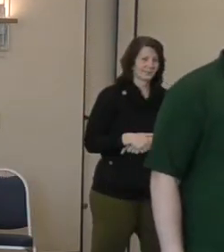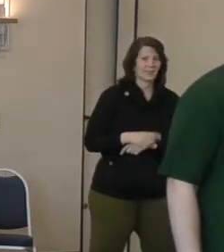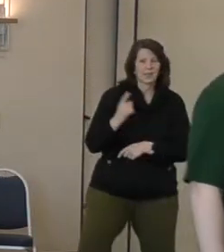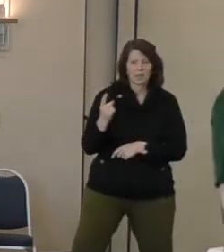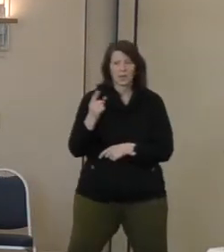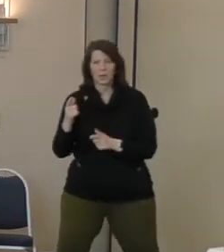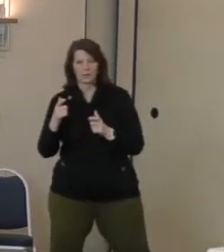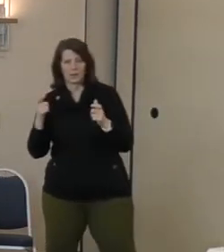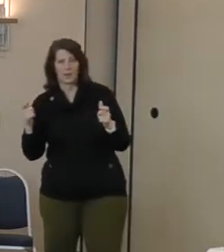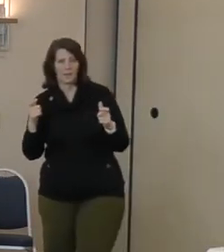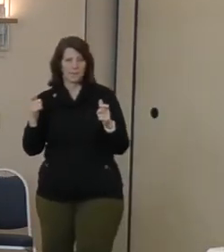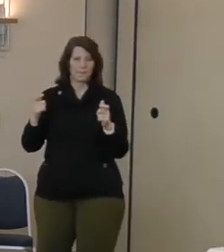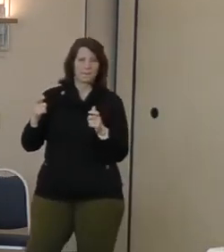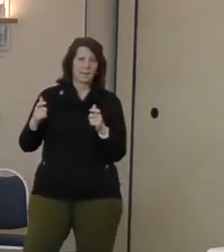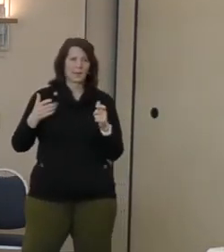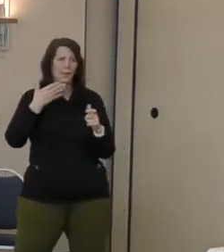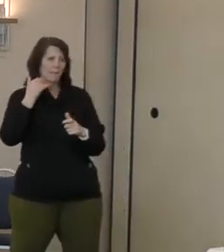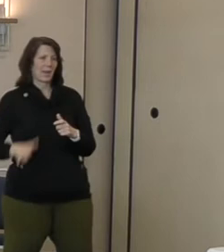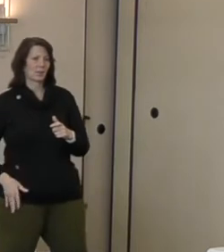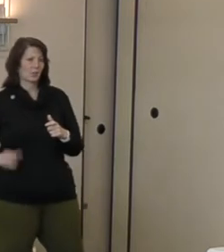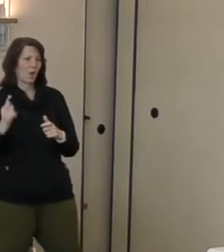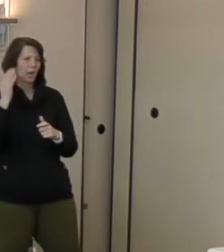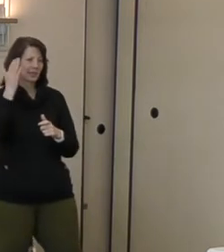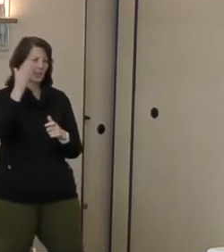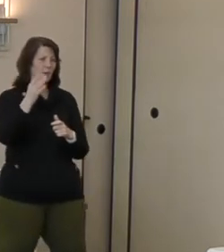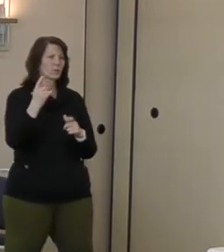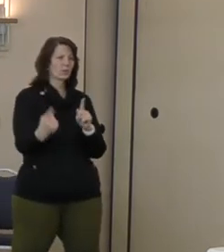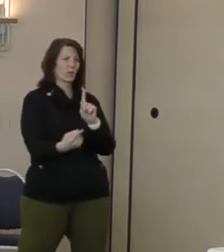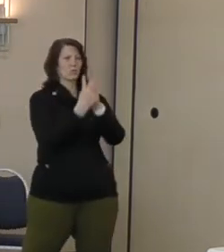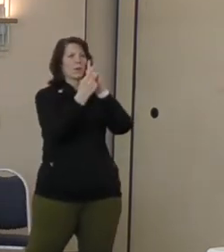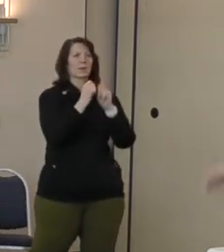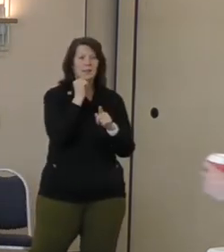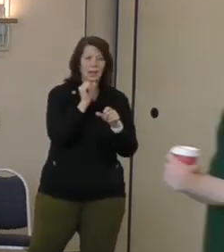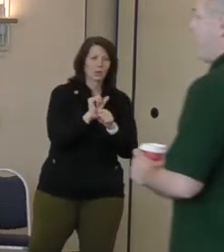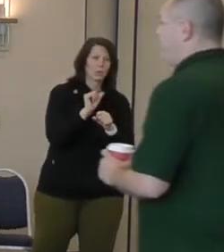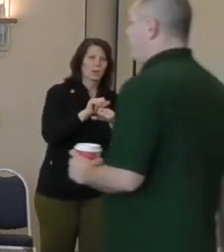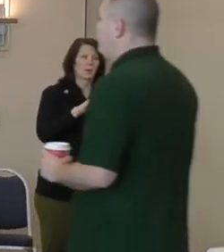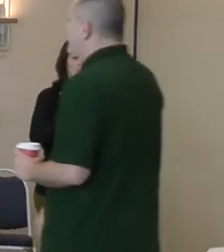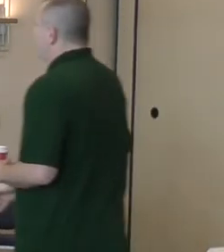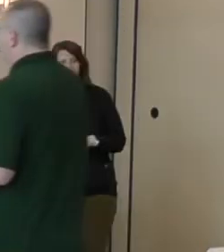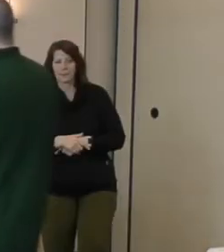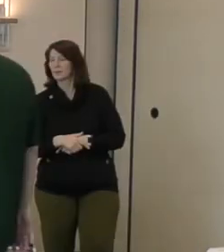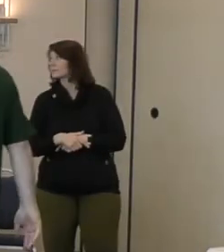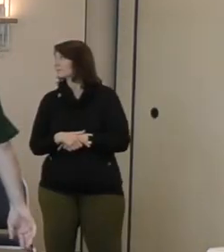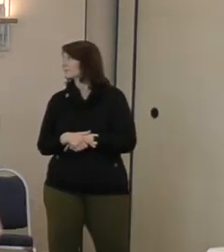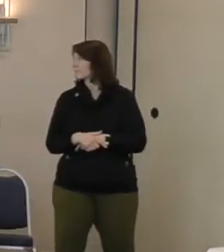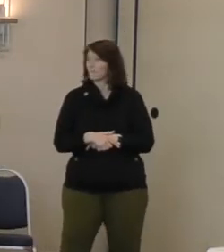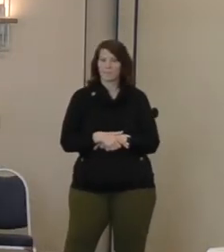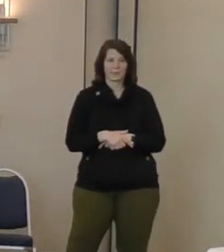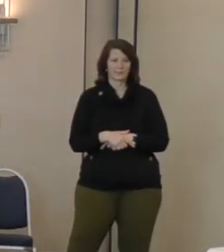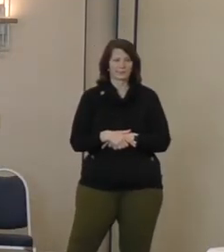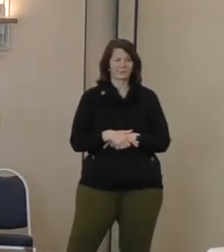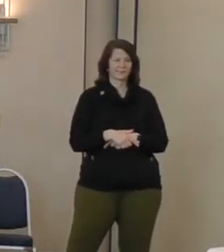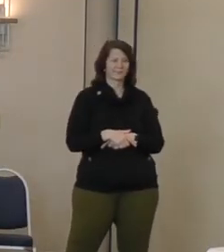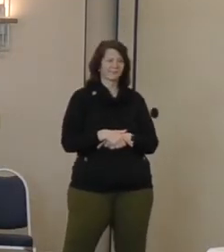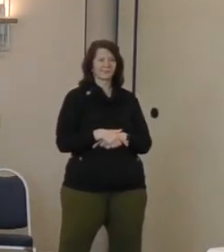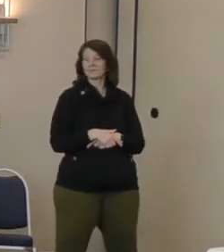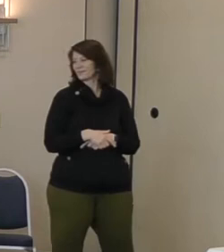always a bigger, badder dog out there somewhere, and you're going to run into them. And it's just not going to work as a reliable platform.